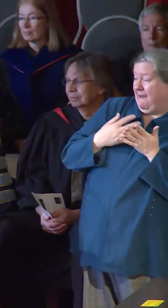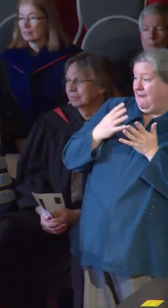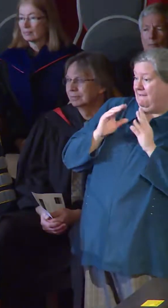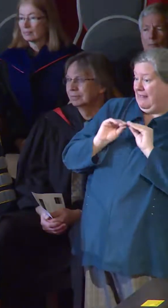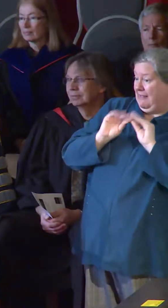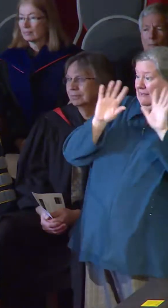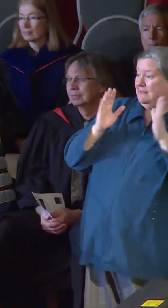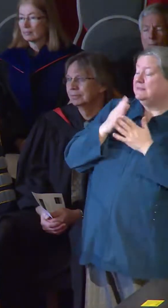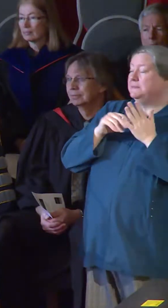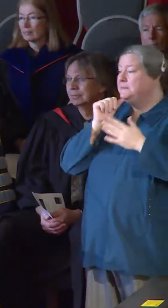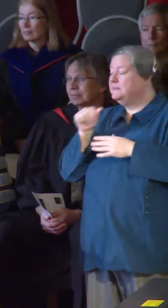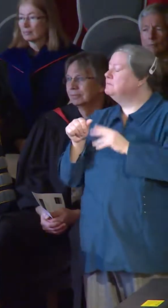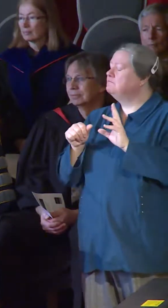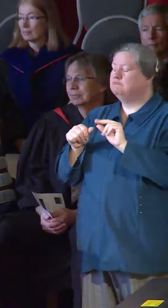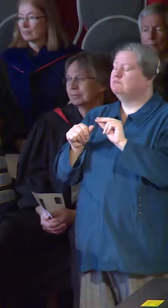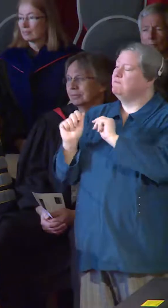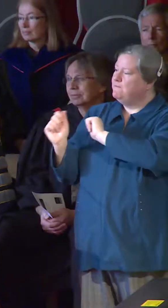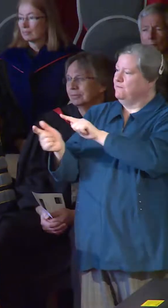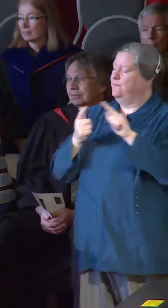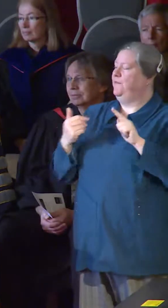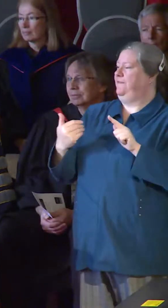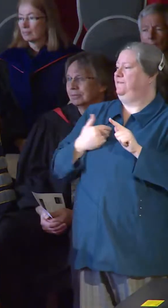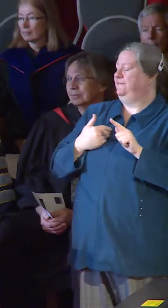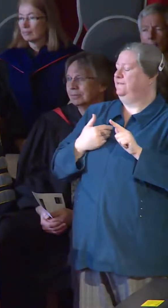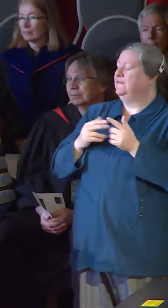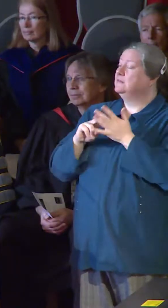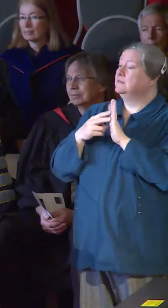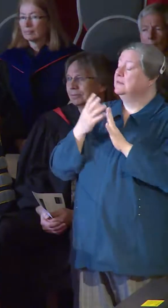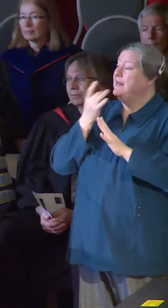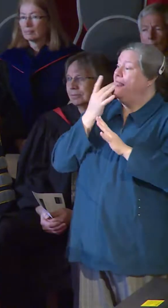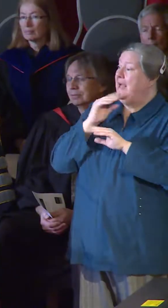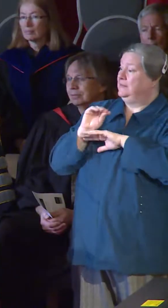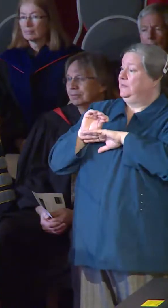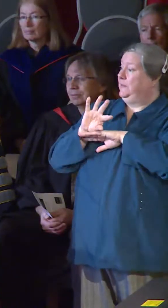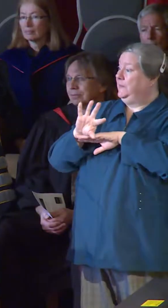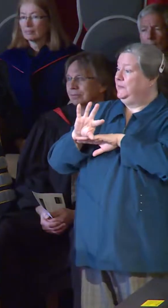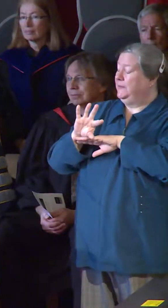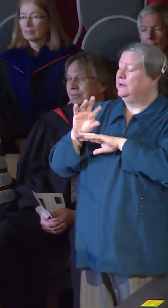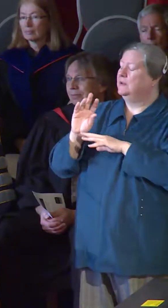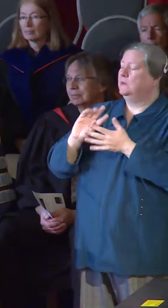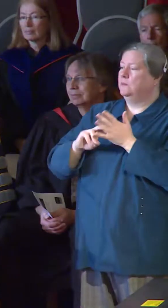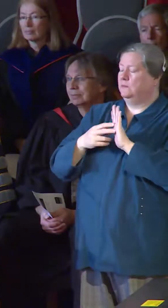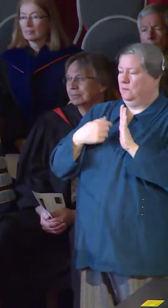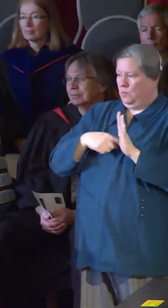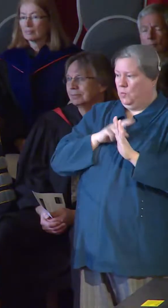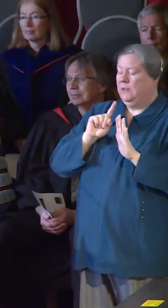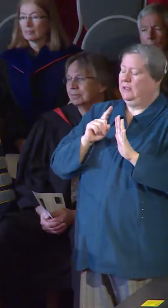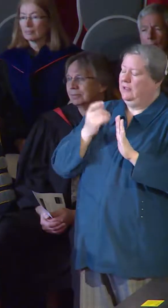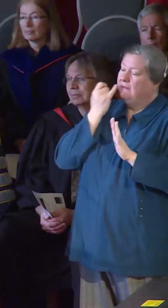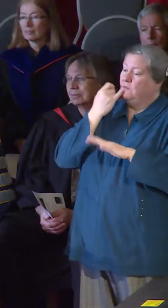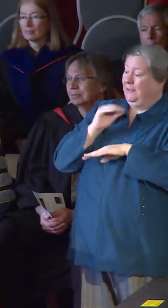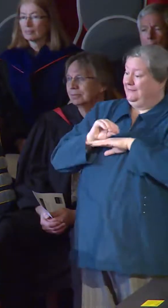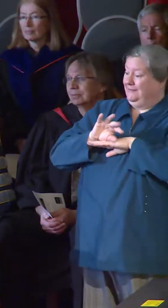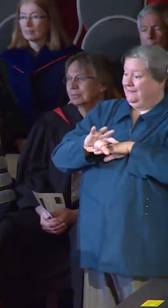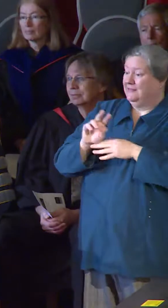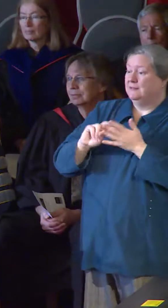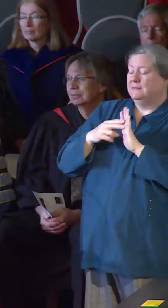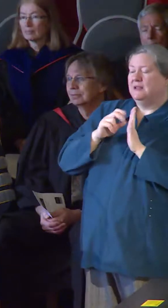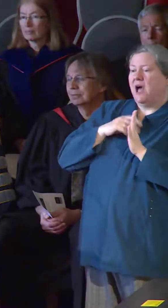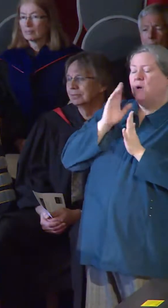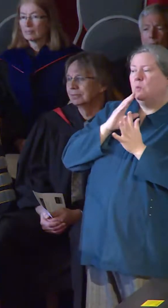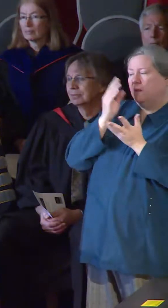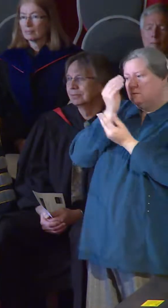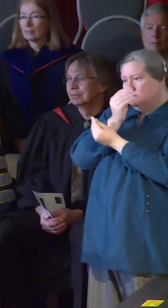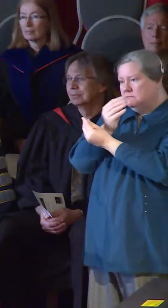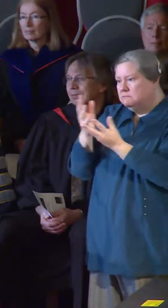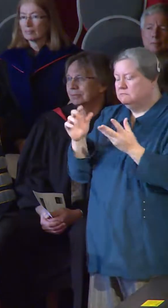in everyone. And as we let our light shine, we unconsciously give other people permission to also do the